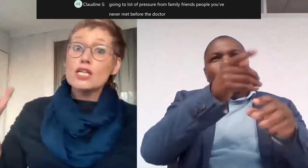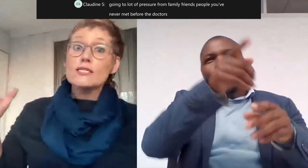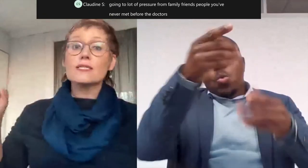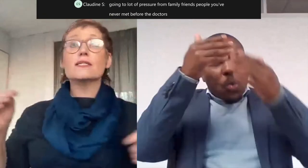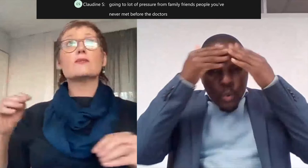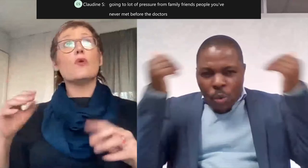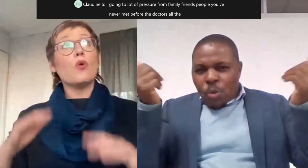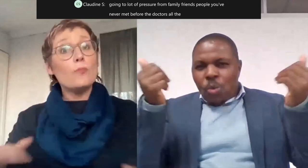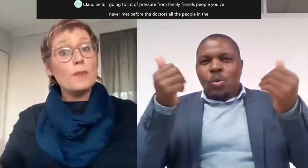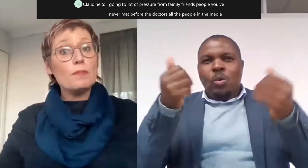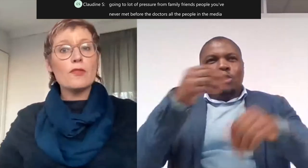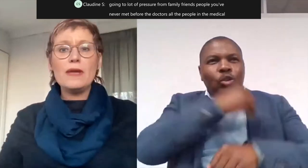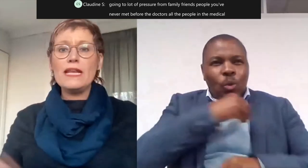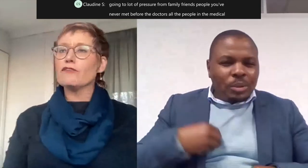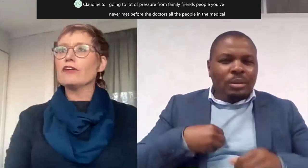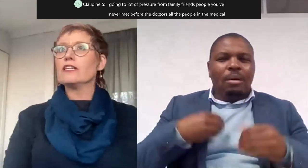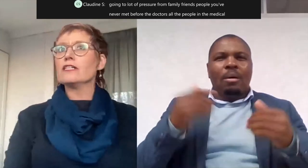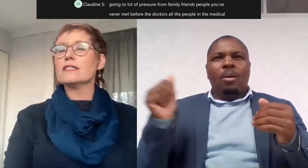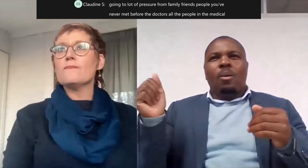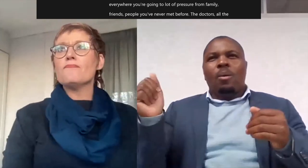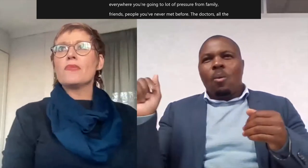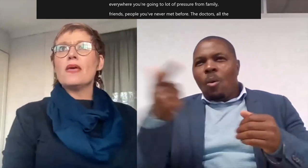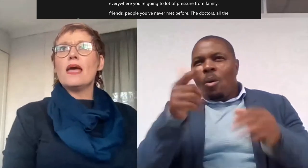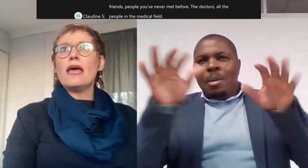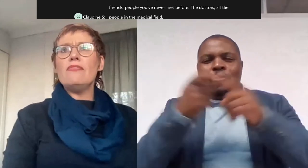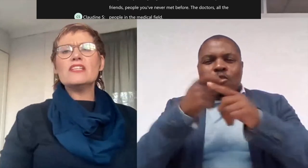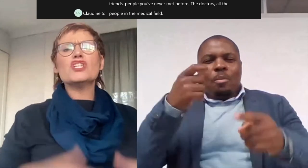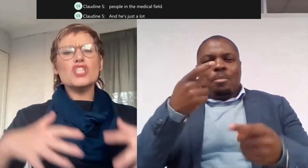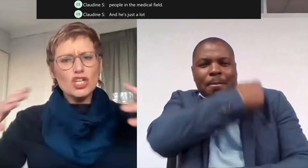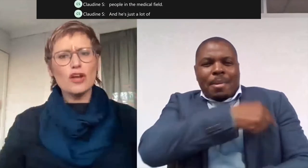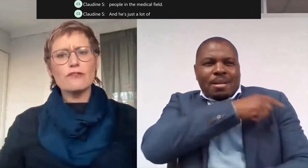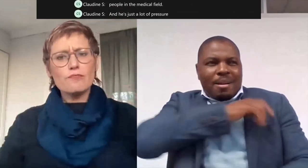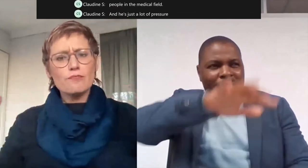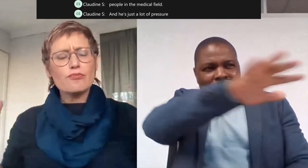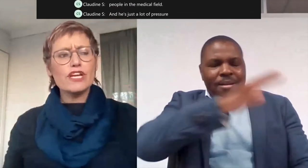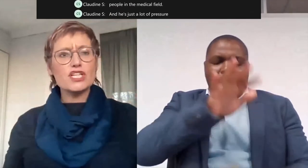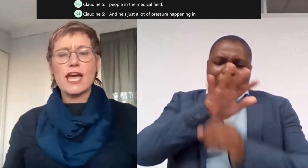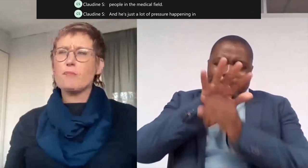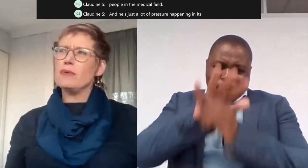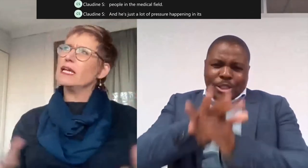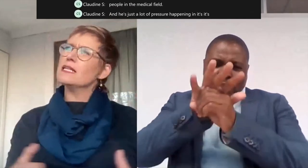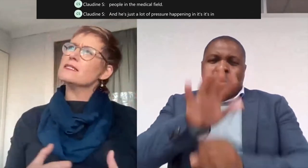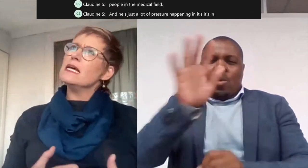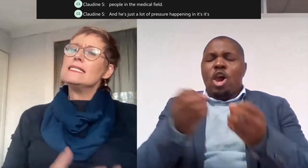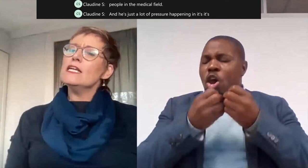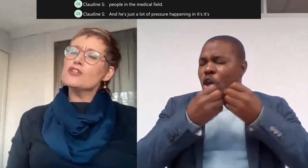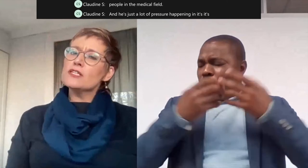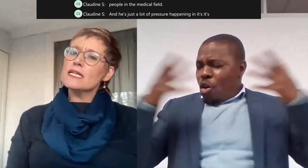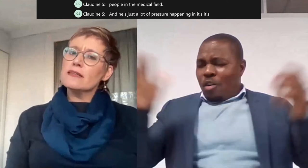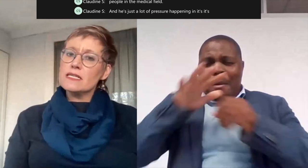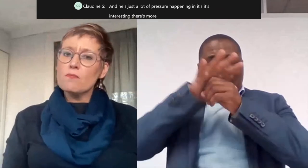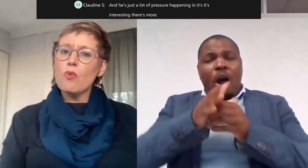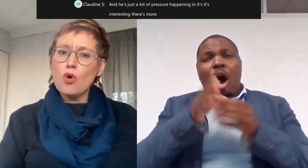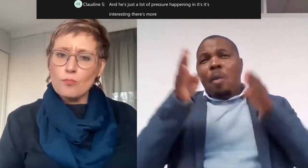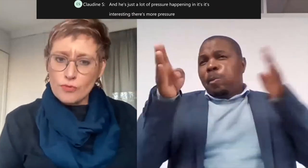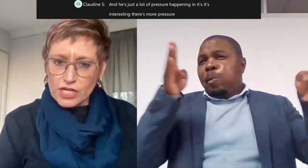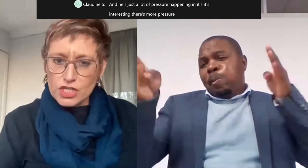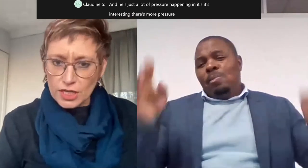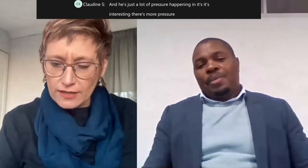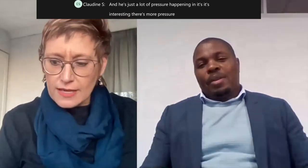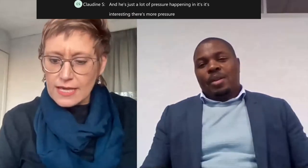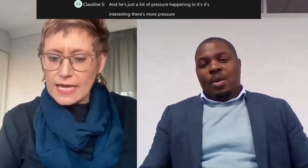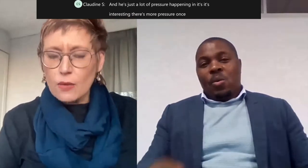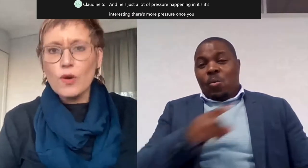before, the doctors, all the people in the medical field. And there's just a lot of pressure happening. And it's interesting, there's